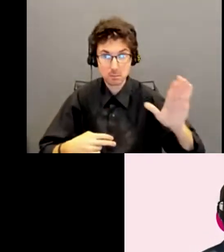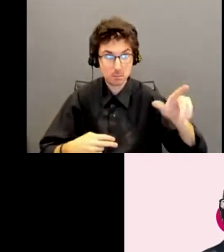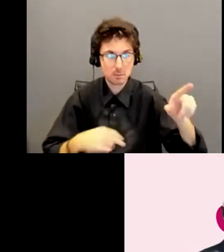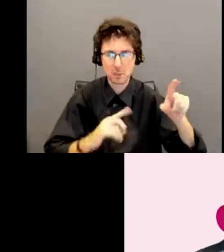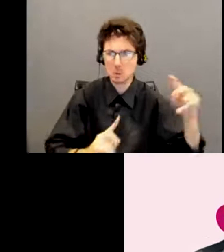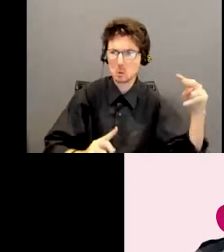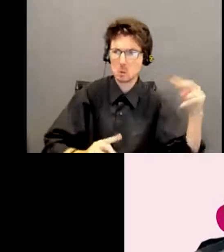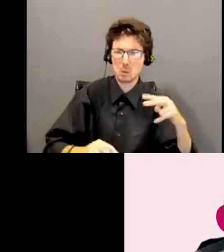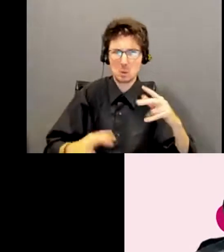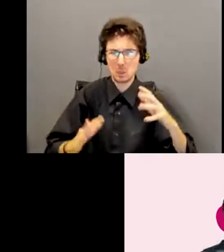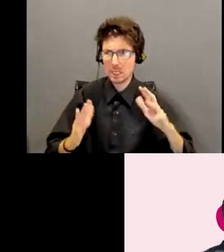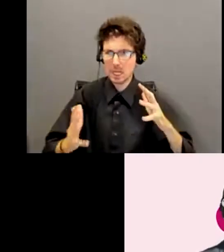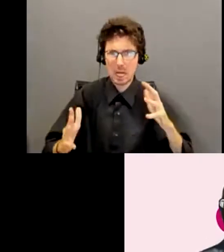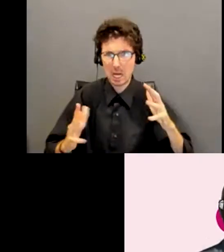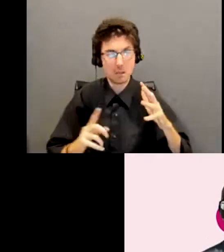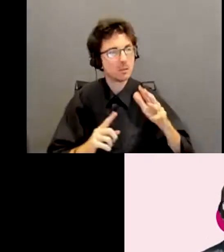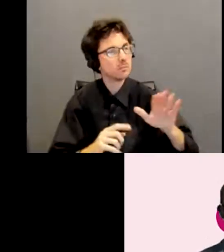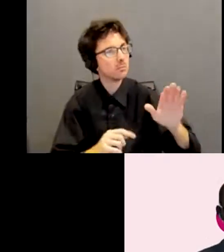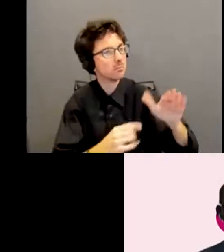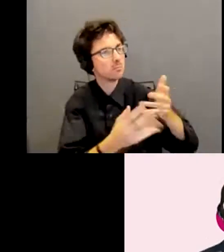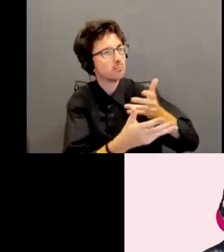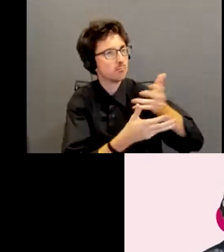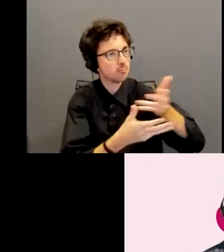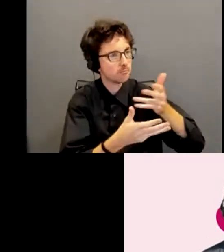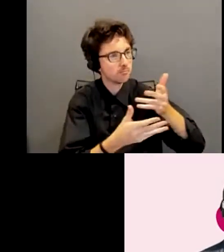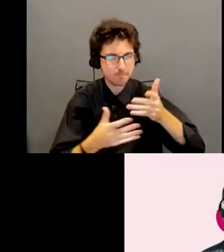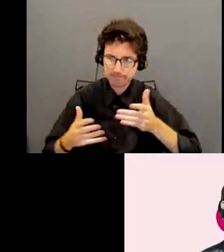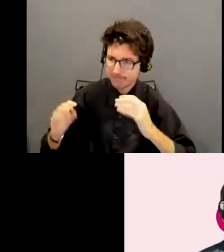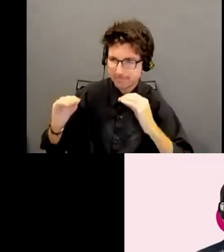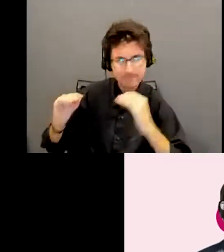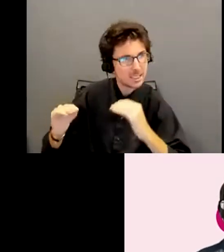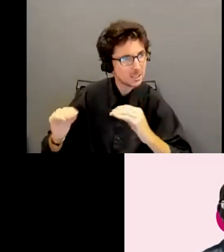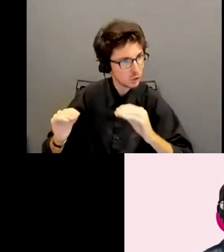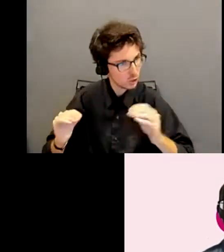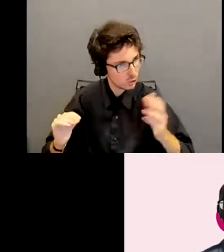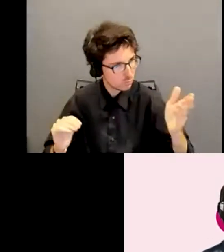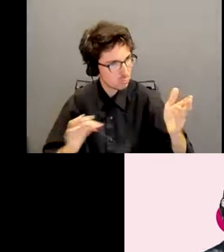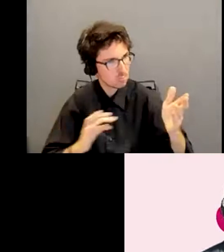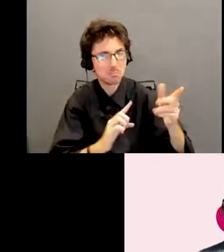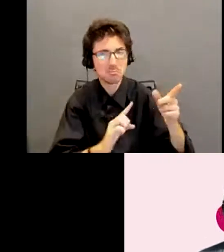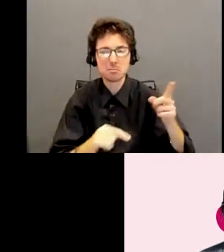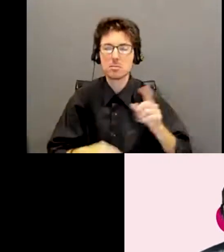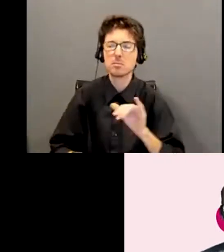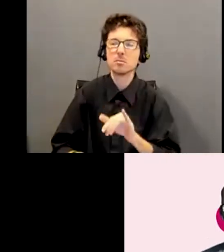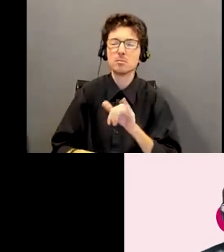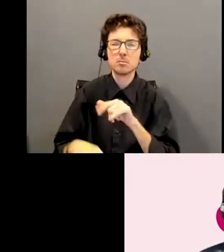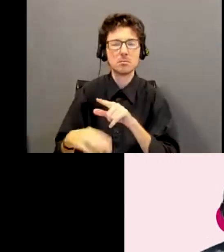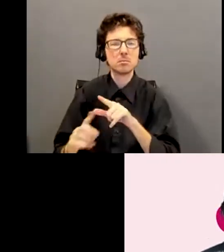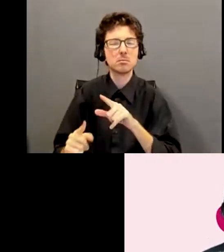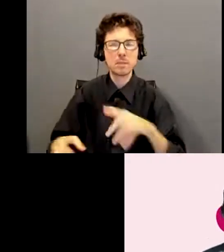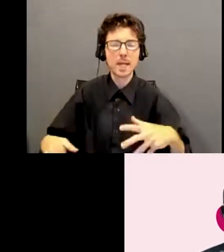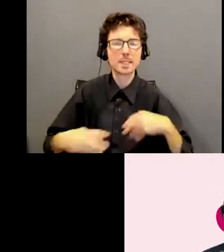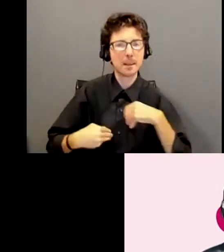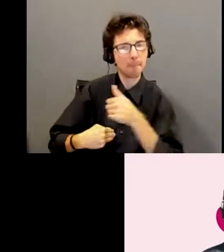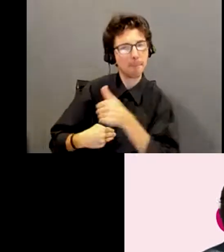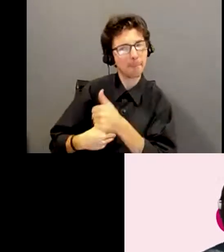way to raise kids, to educate them, to accept themselves. And during the